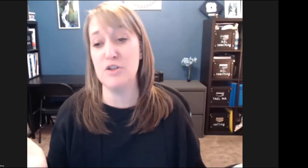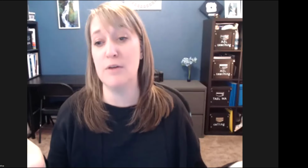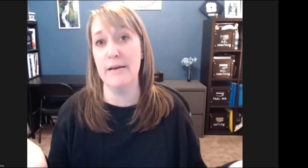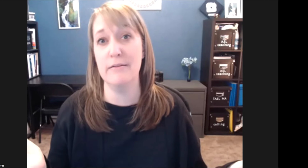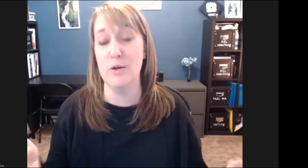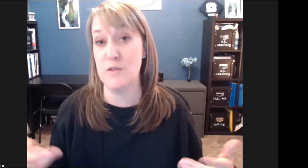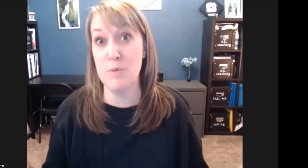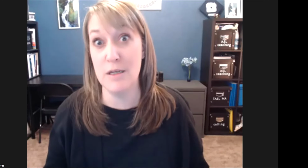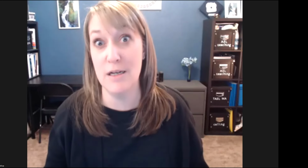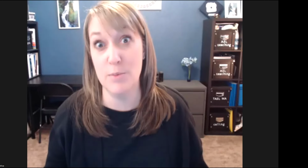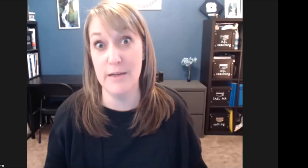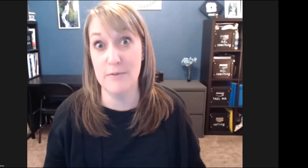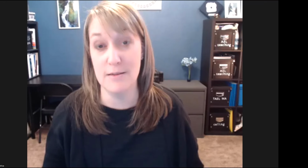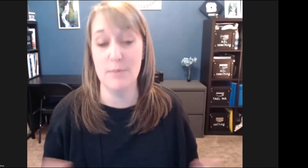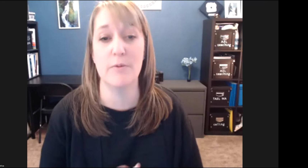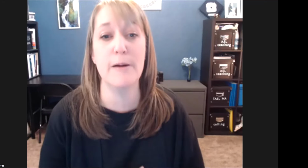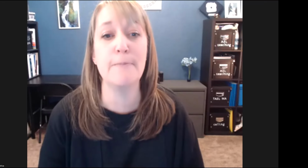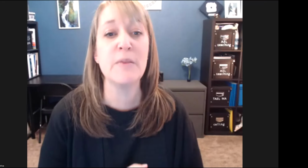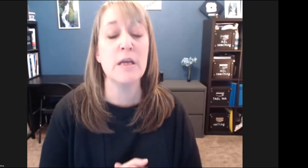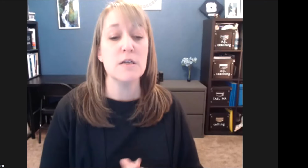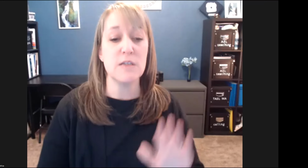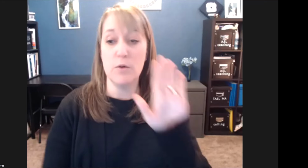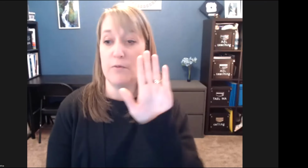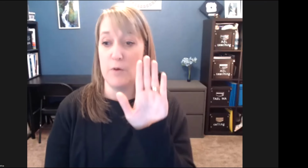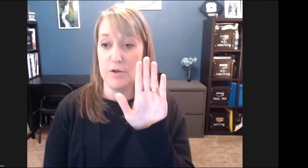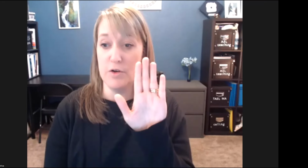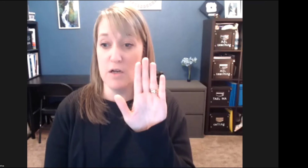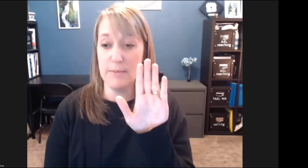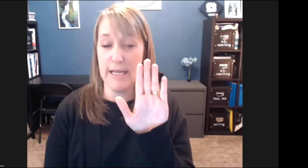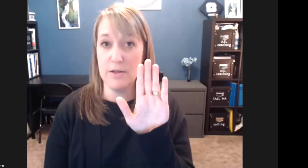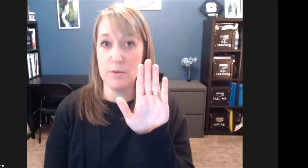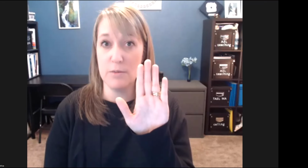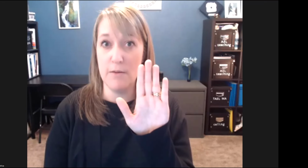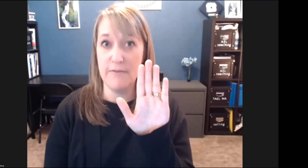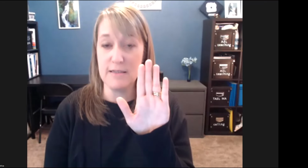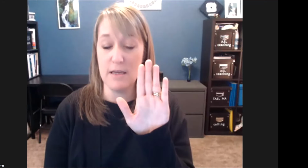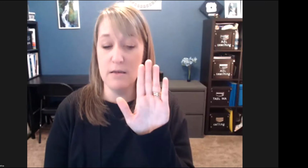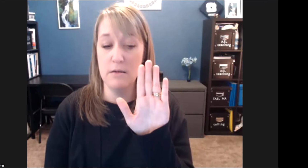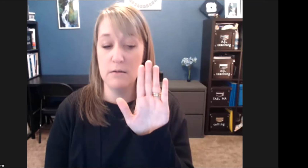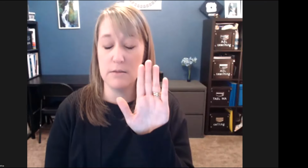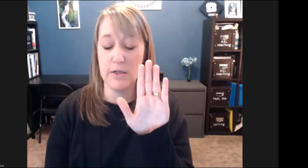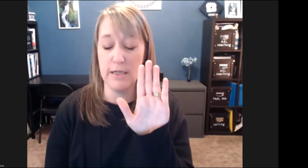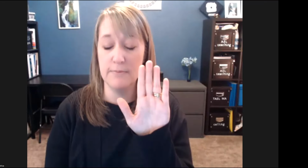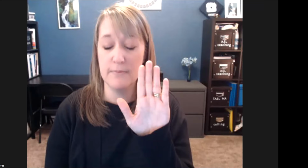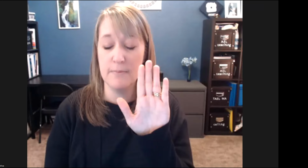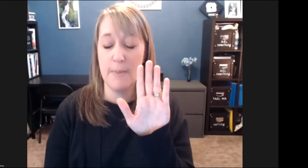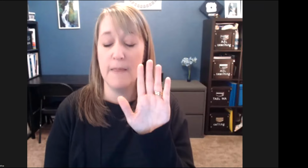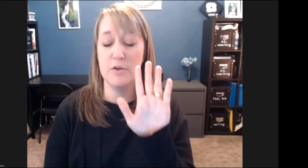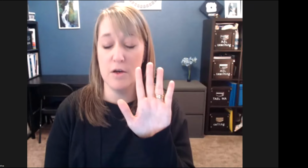You can't, smoke in an airplane, for example, right? So on your non-dominant hand, you want your palm facing, your